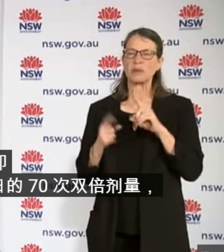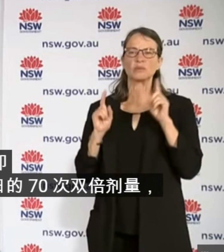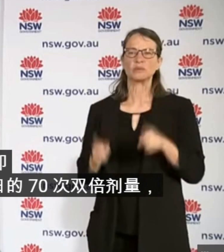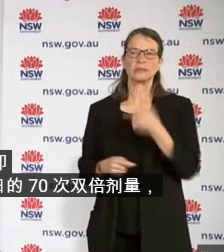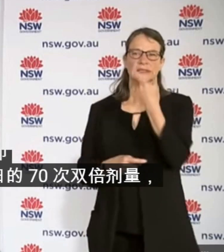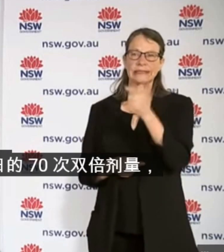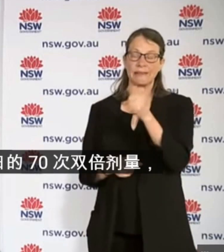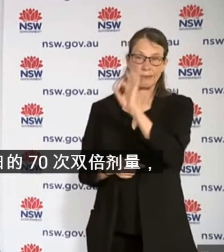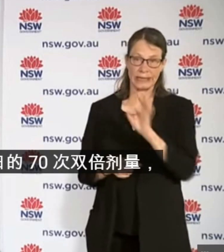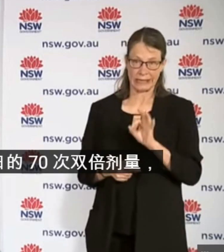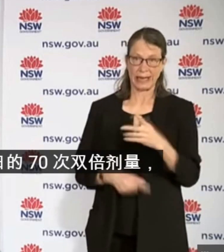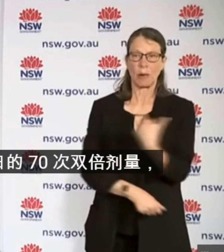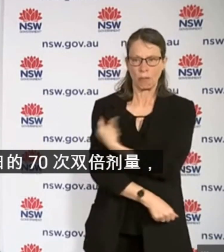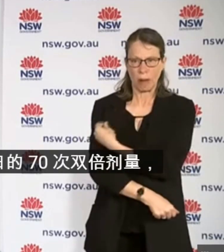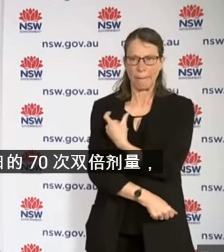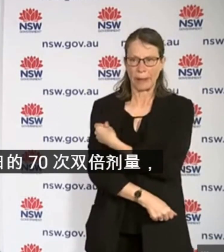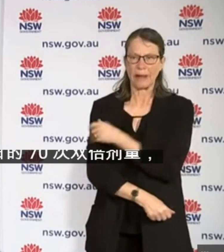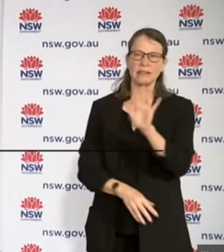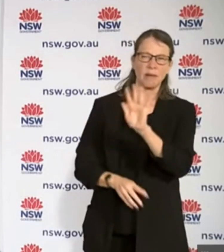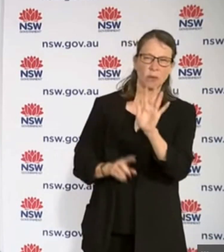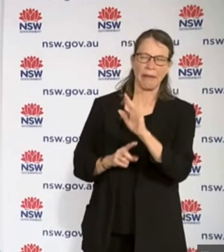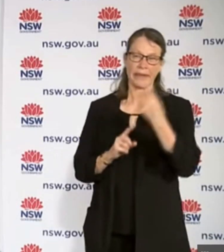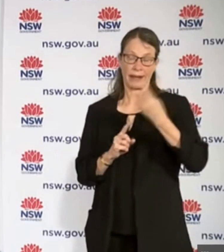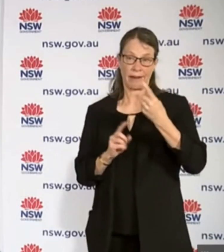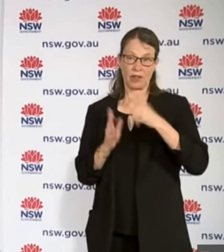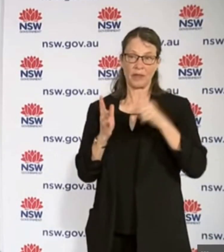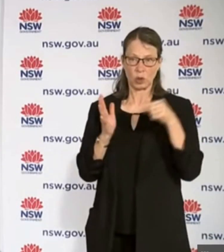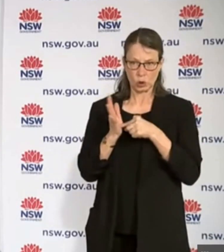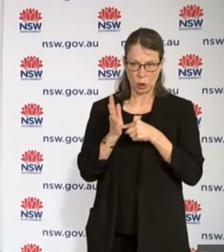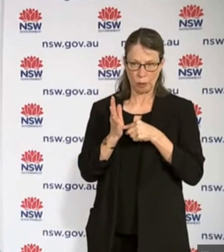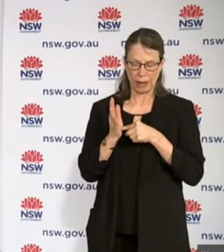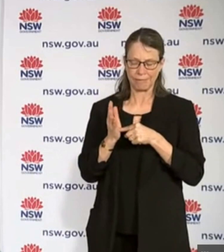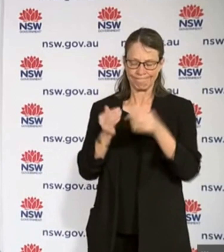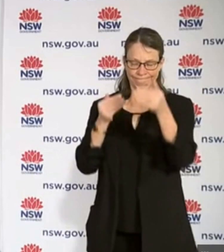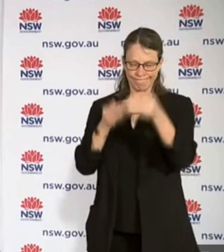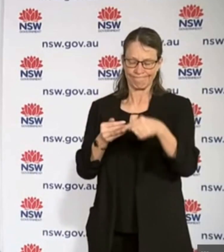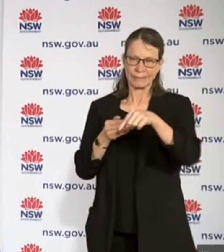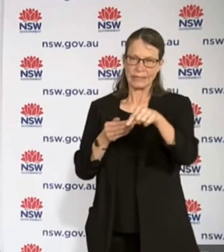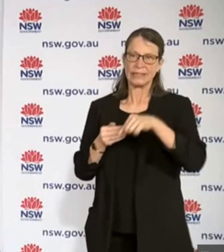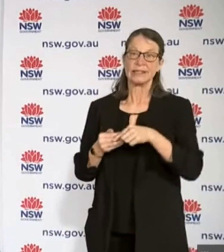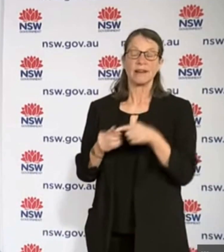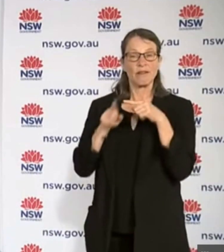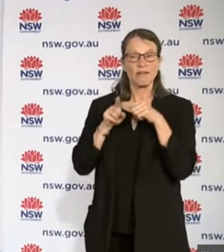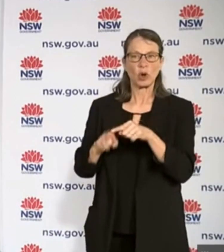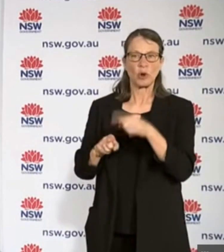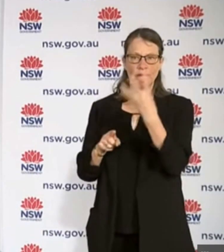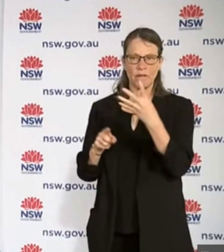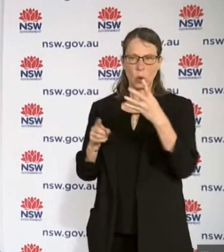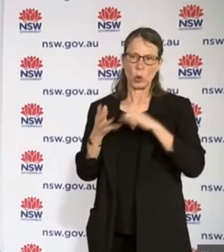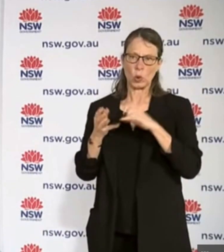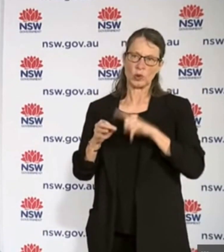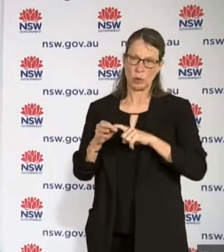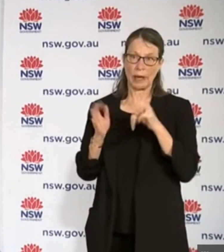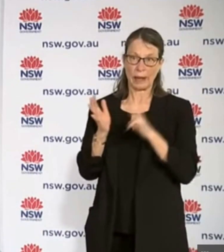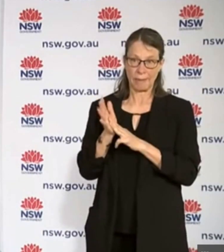October, until the 1st of December, they will abide by the 4 square metre rule, that the onus will be on the individual to demonstrate